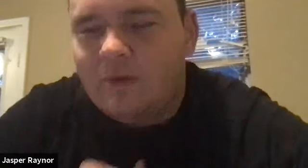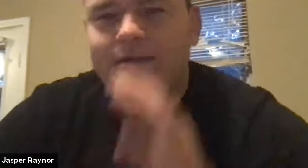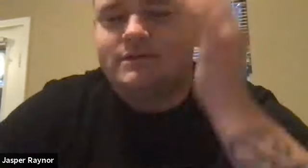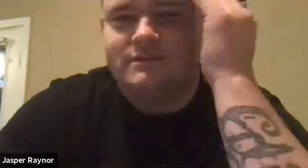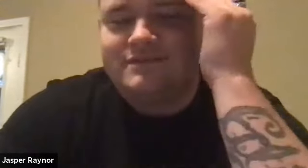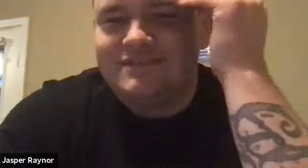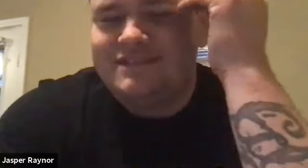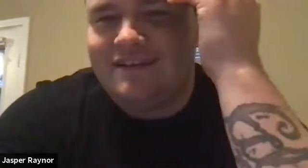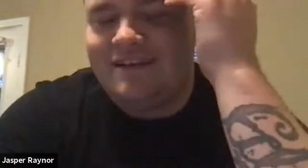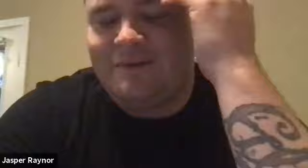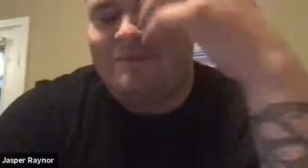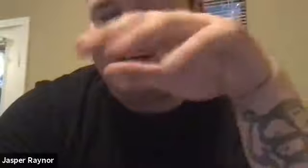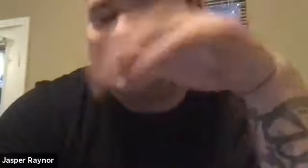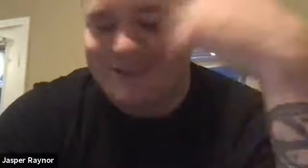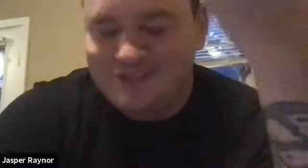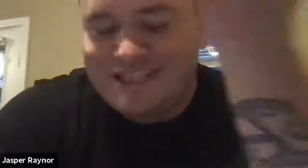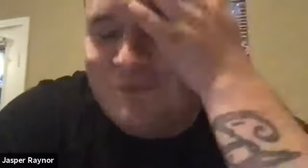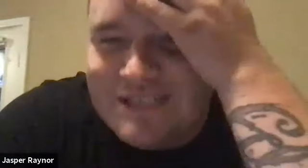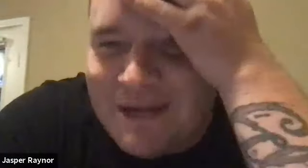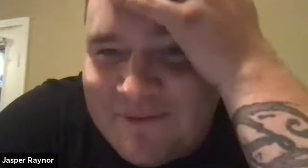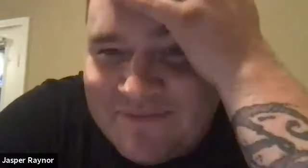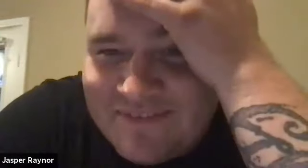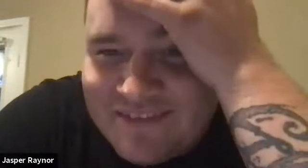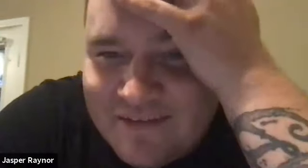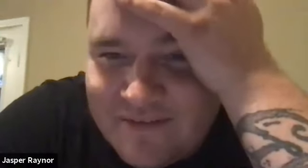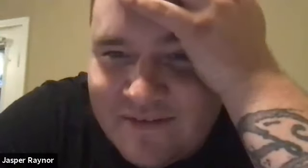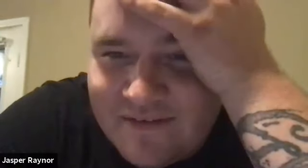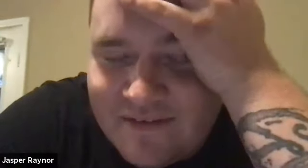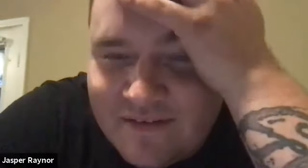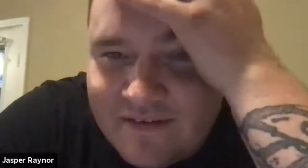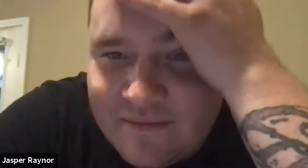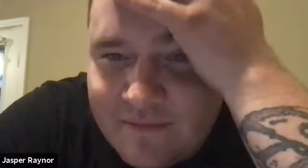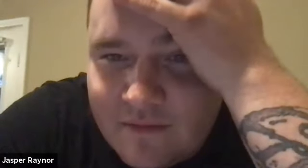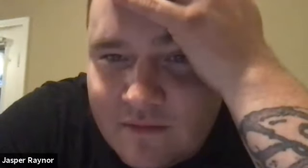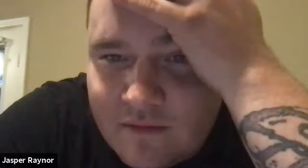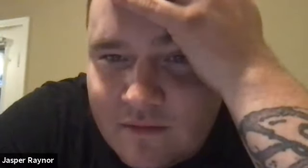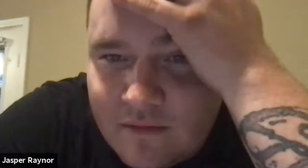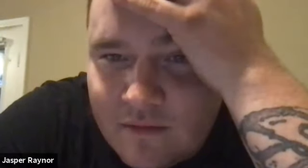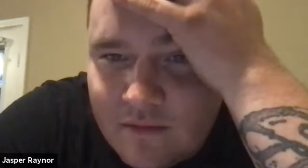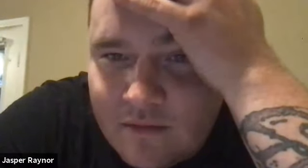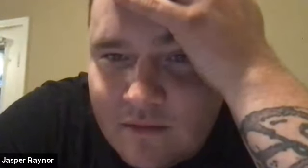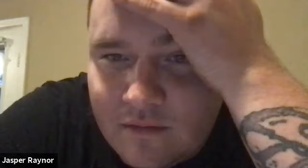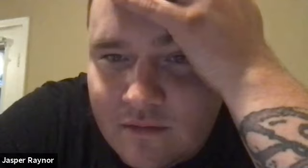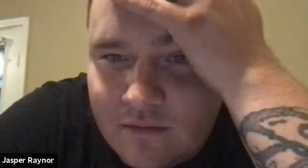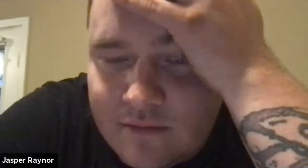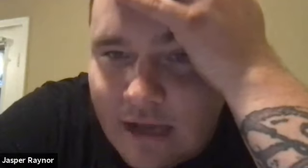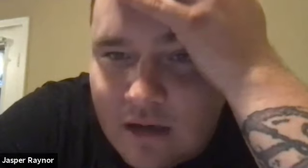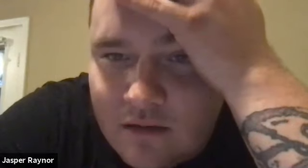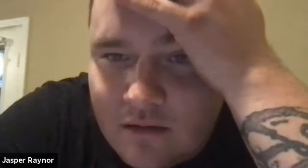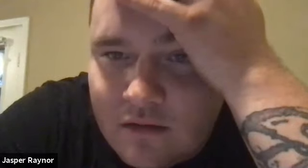Wait, So I like didn't one of the understand. biggest One more thing time. in the hearing world is for people to say I'm fine when they're not fine. Yeah. So